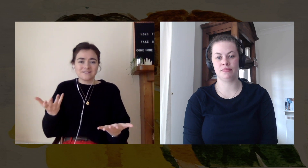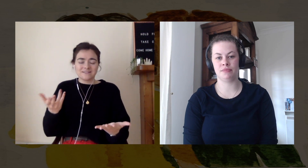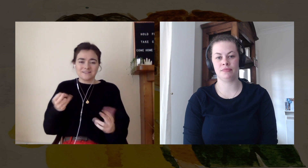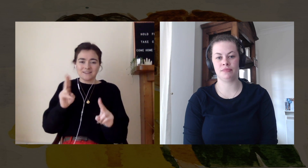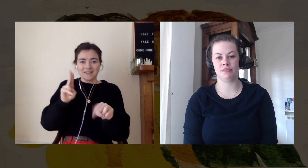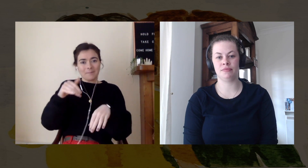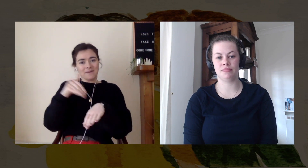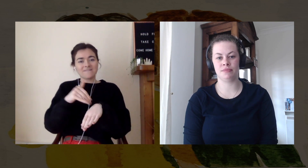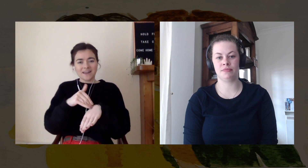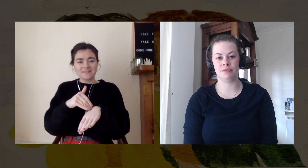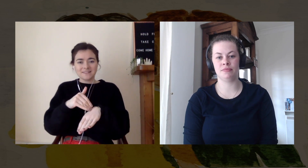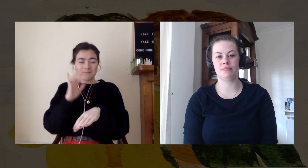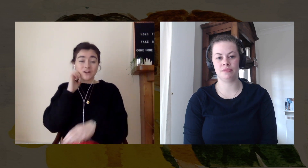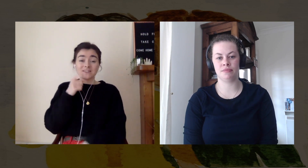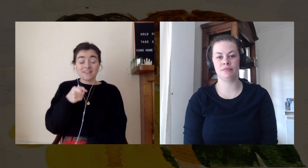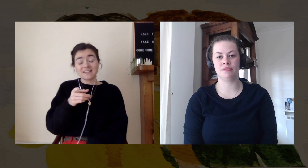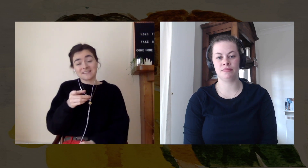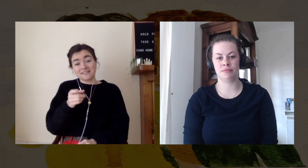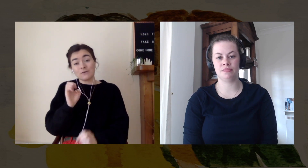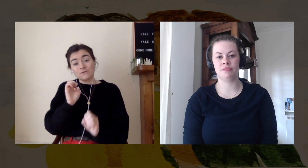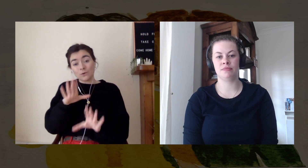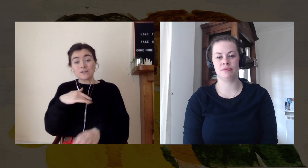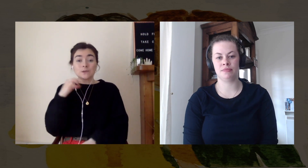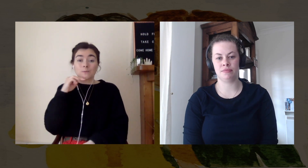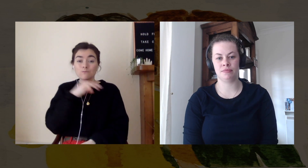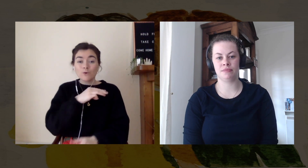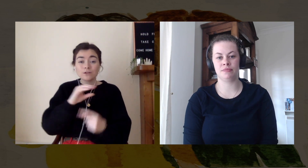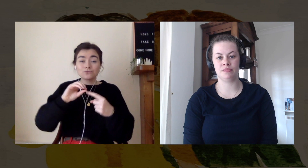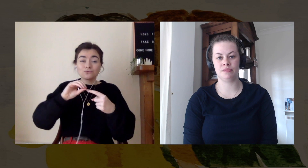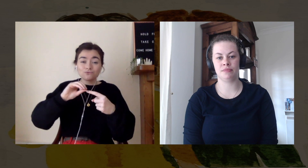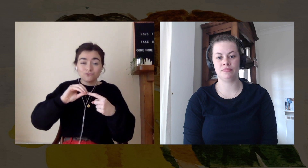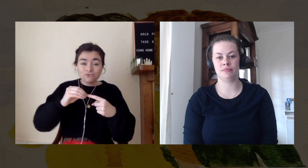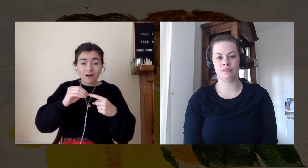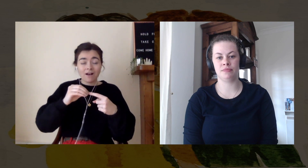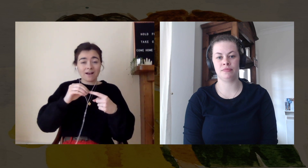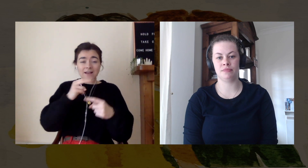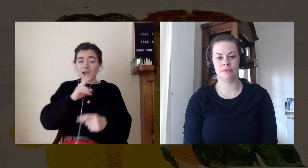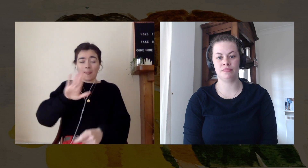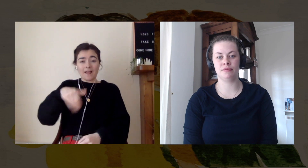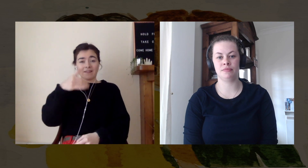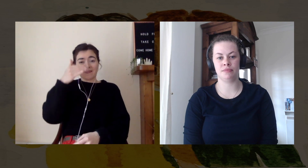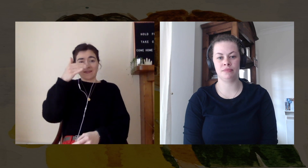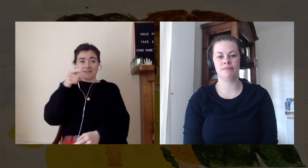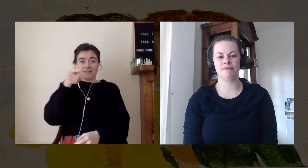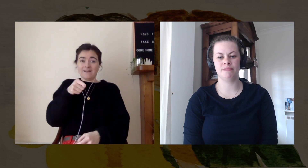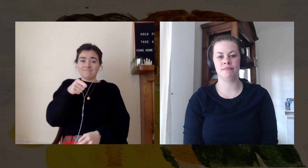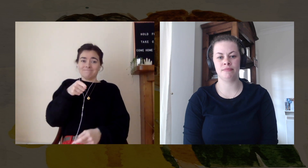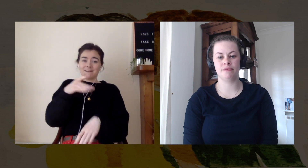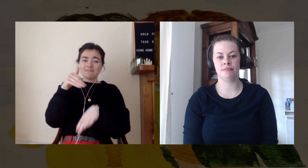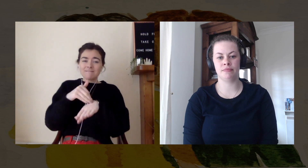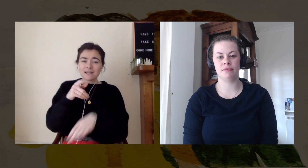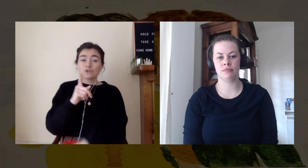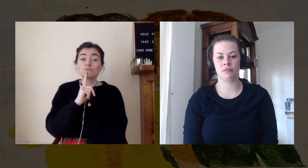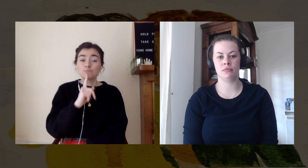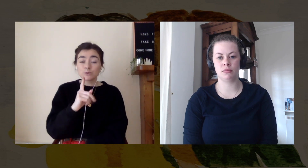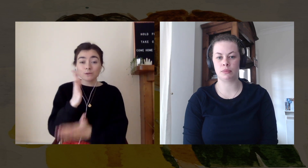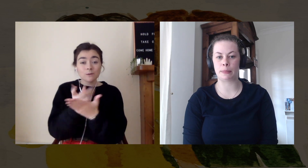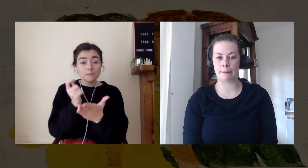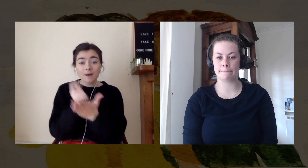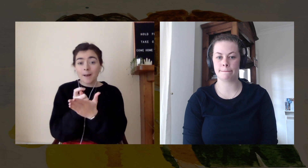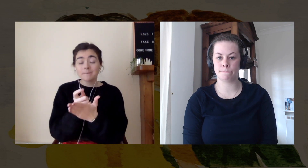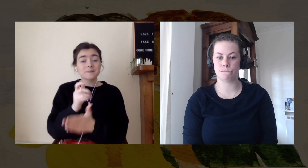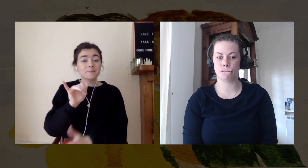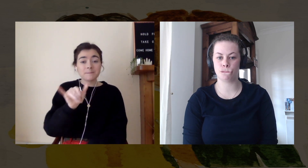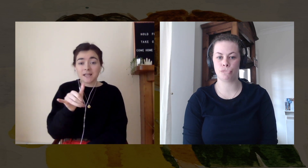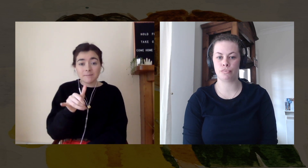are times that maybe you might leave somewhere and you still kind of feel it, and I suppose it's kind of putting in those kind